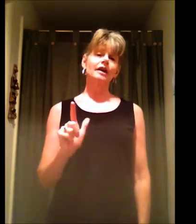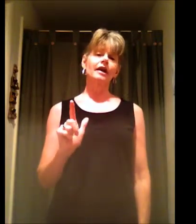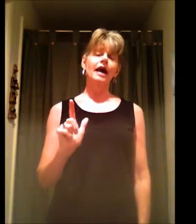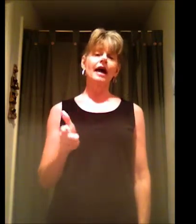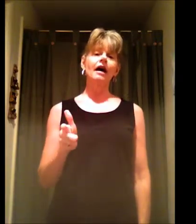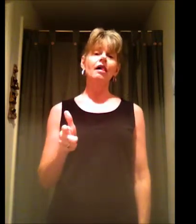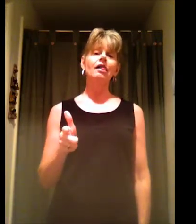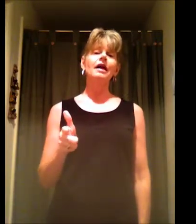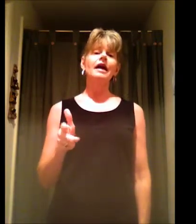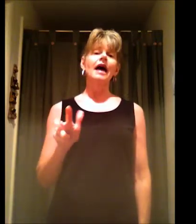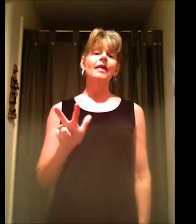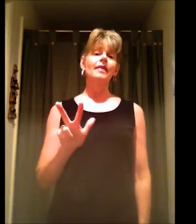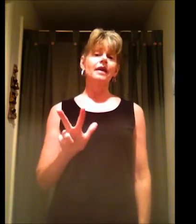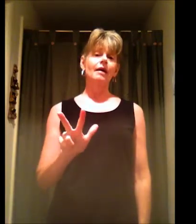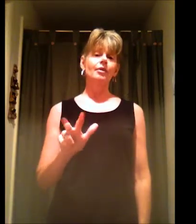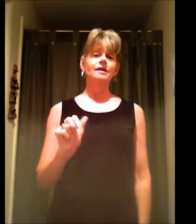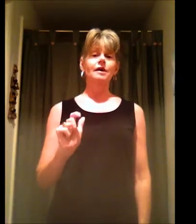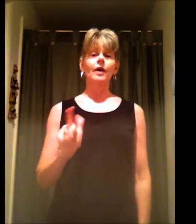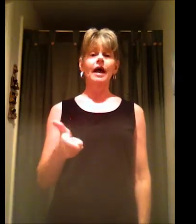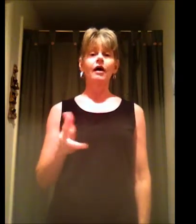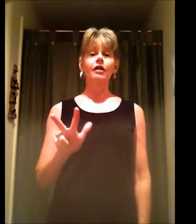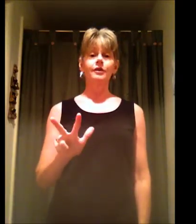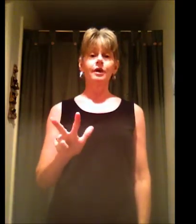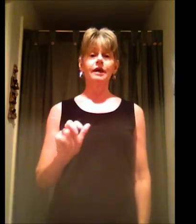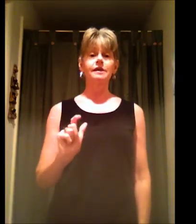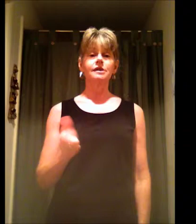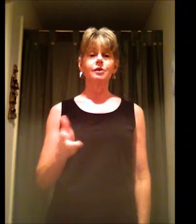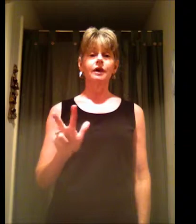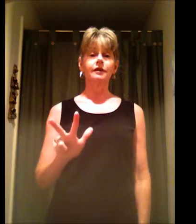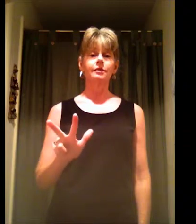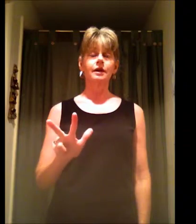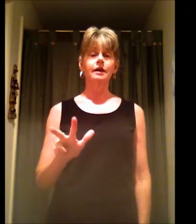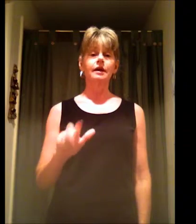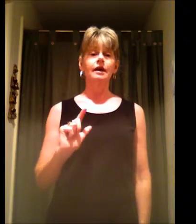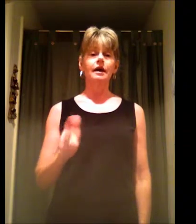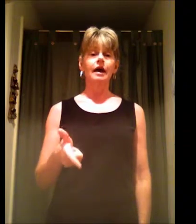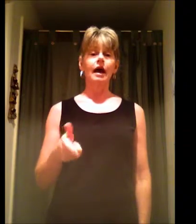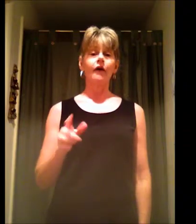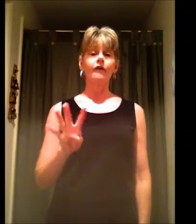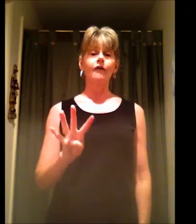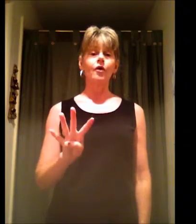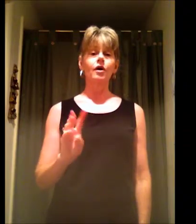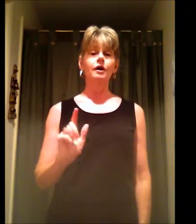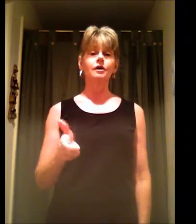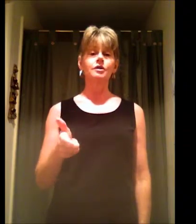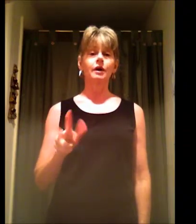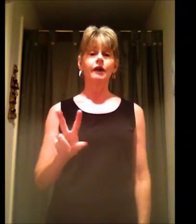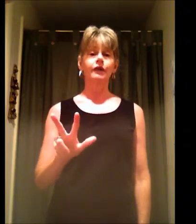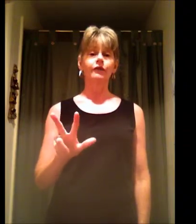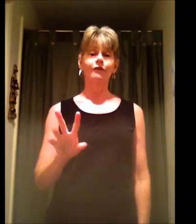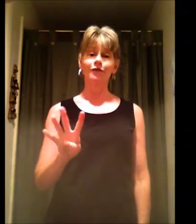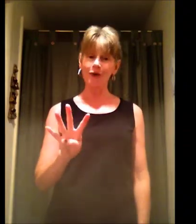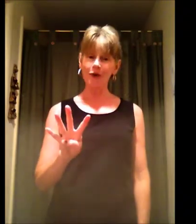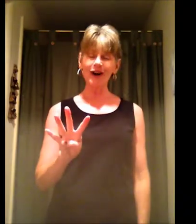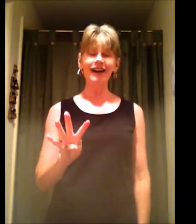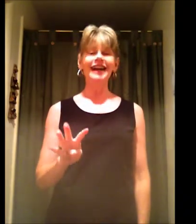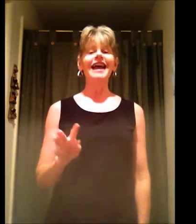essentially L and then the number. So L3 is 23, L4, 24,